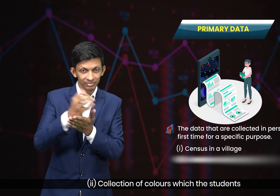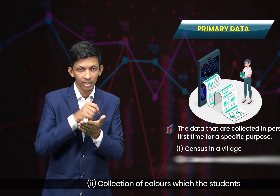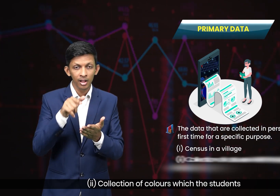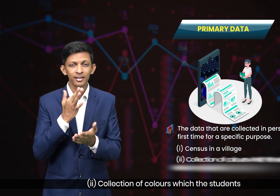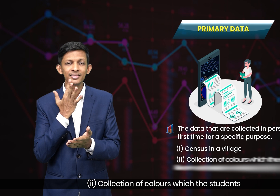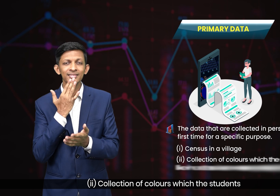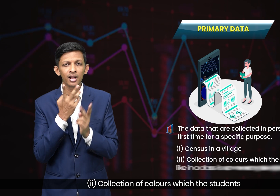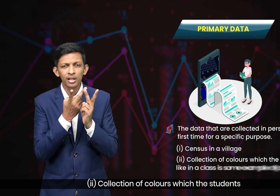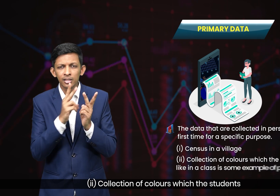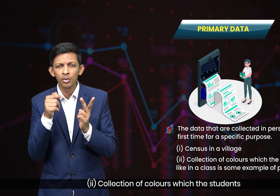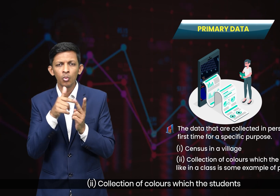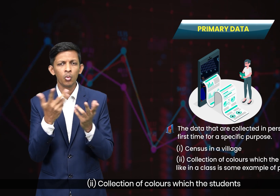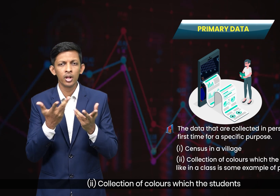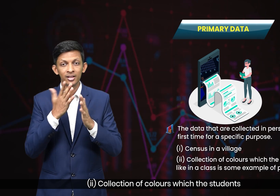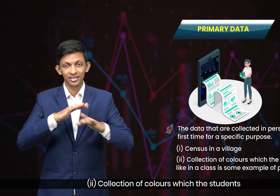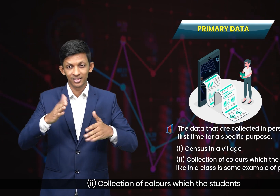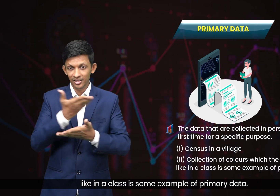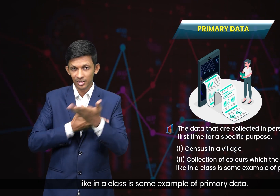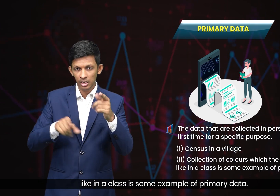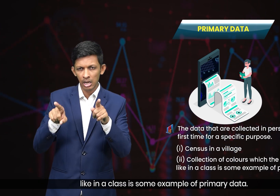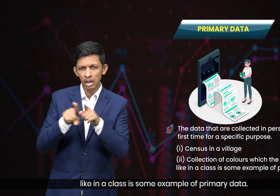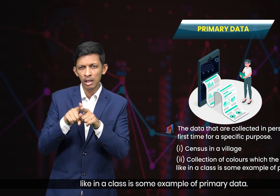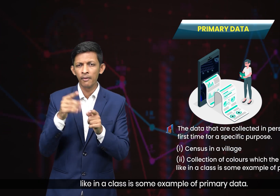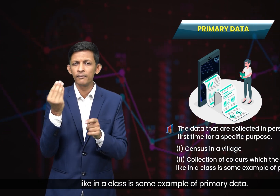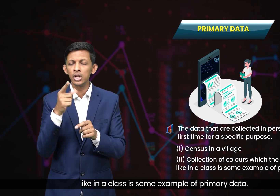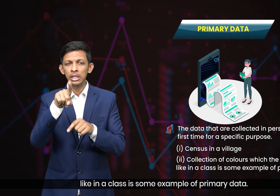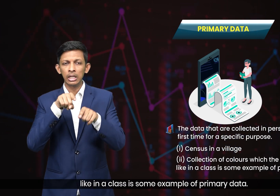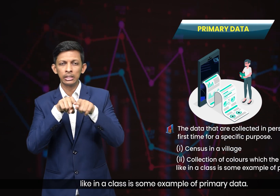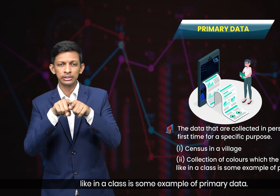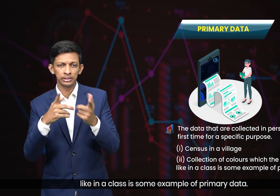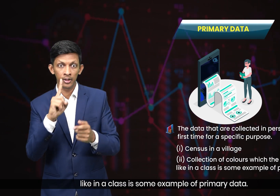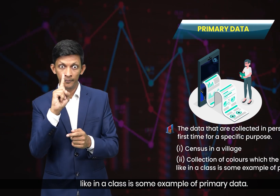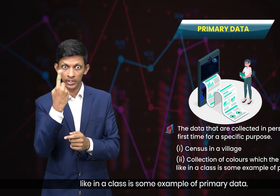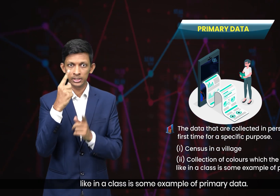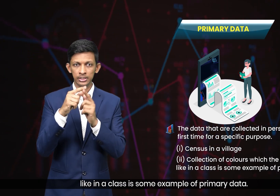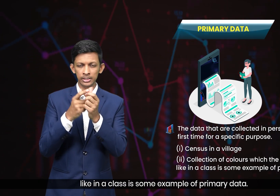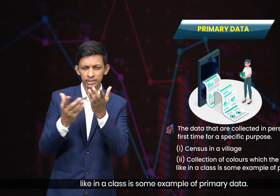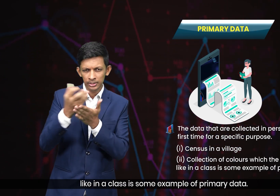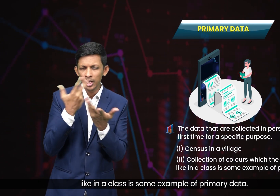Collection of colors which the students like in a class is some example of primary data.